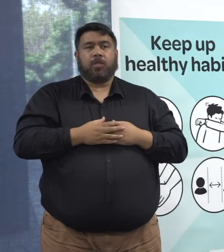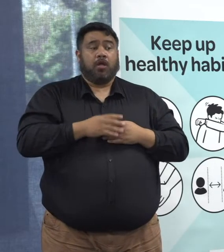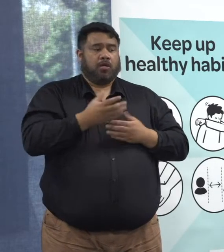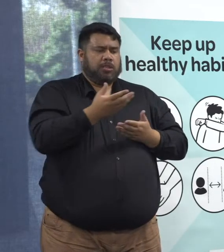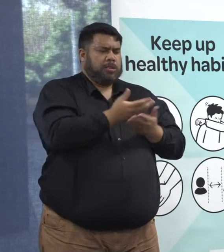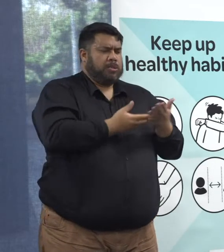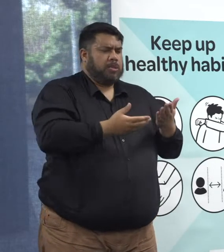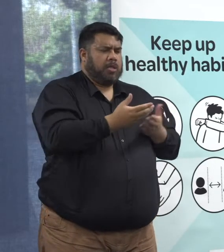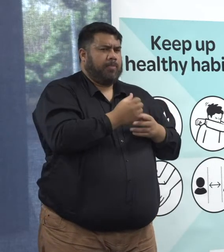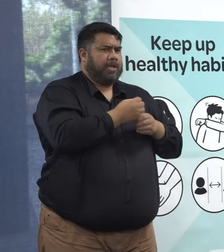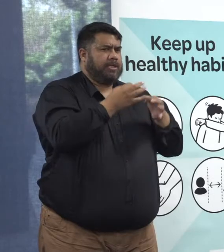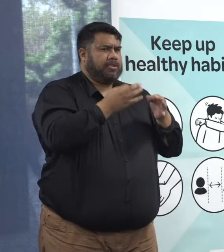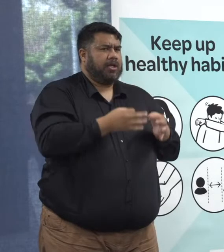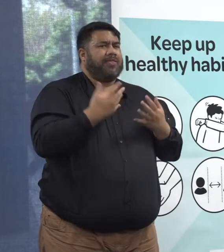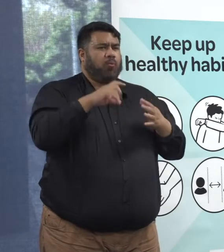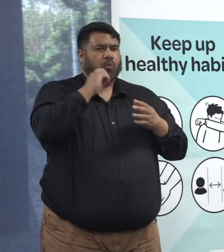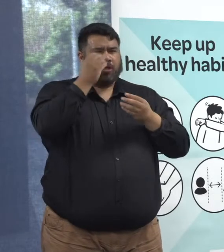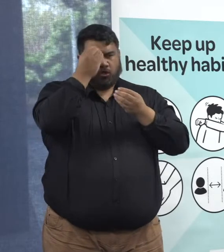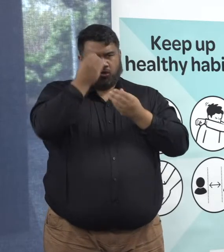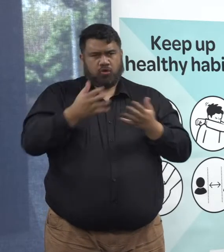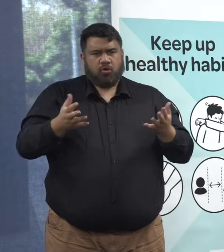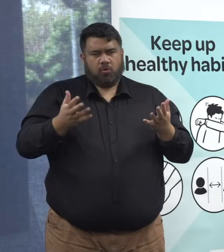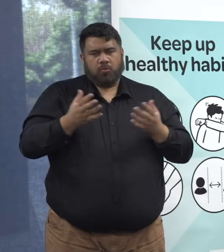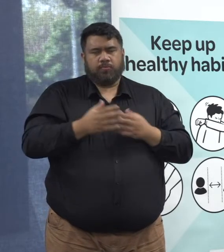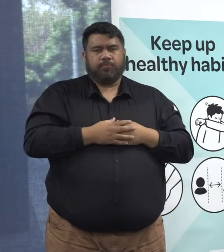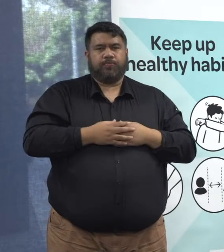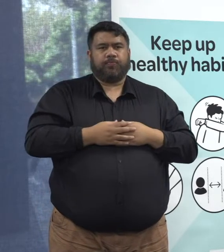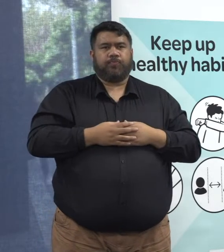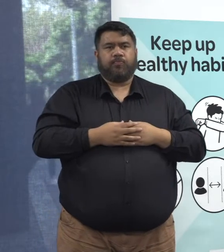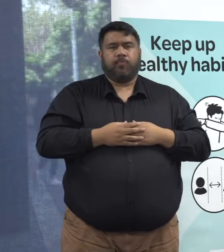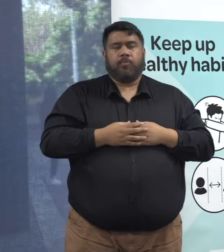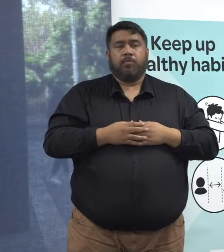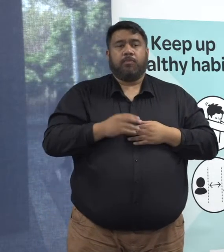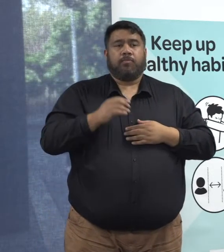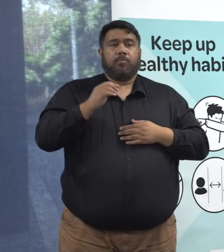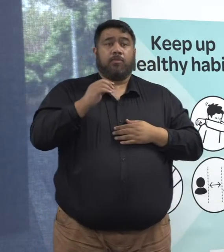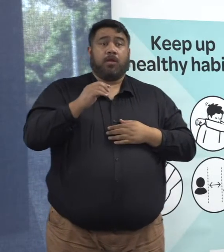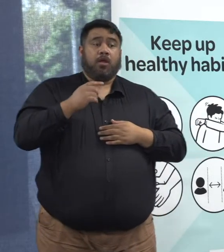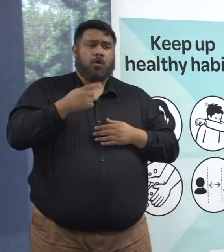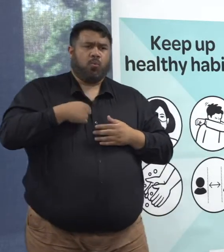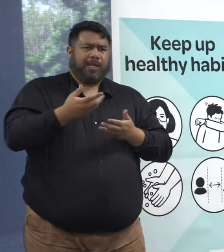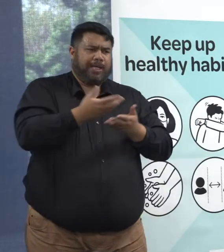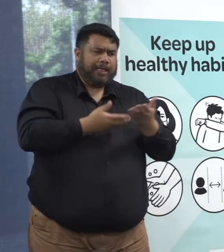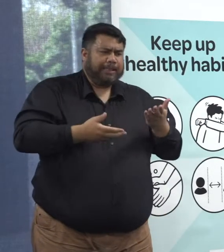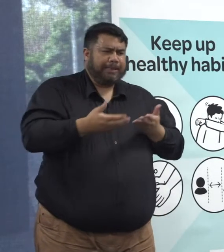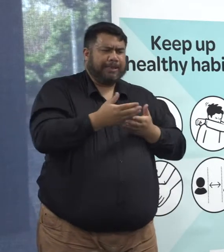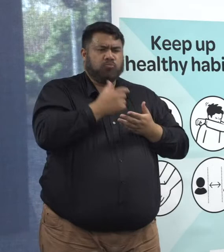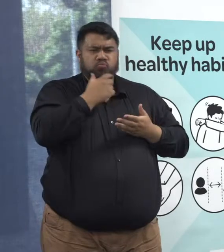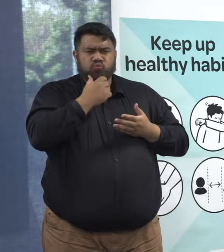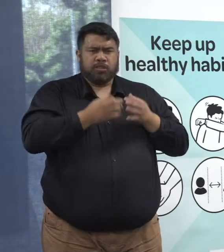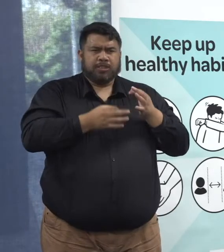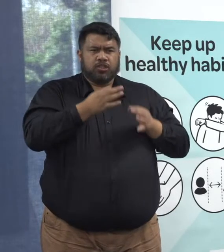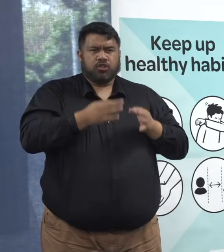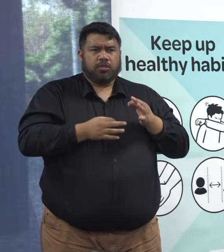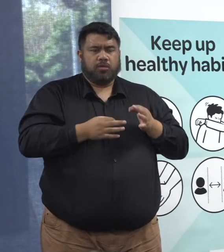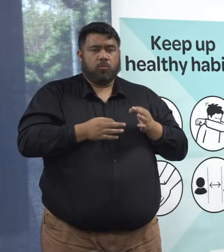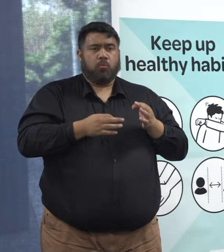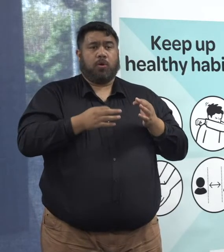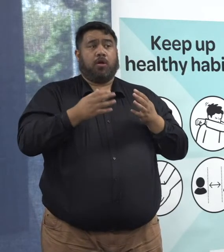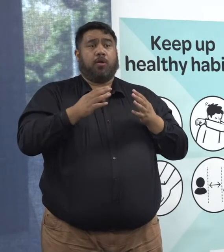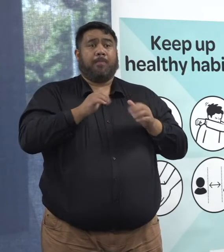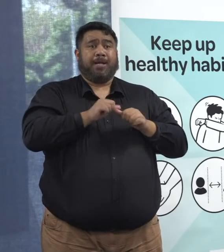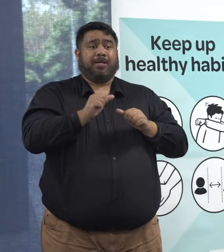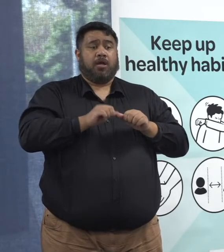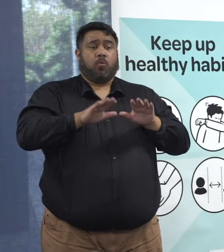are made, but I'll just make 2 comments. First of all, something that's absolutely guiding our decisions on this is our technical advice is to wait